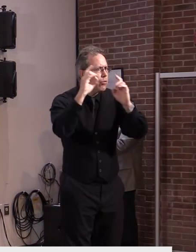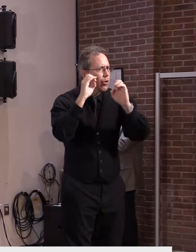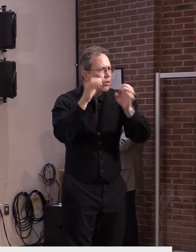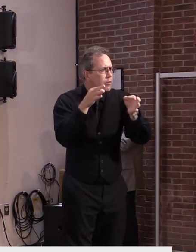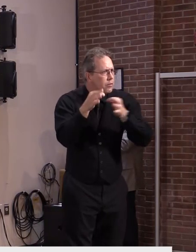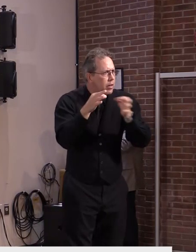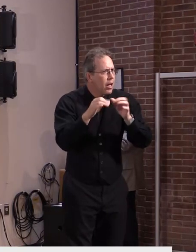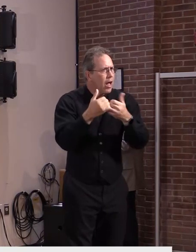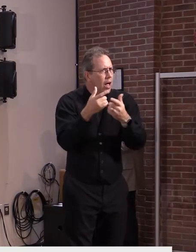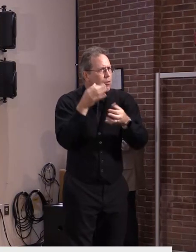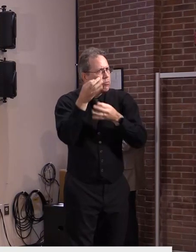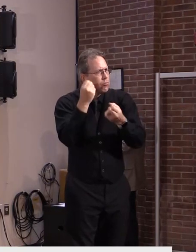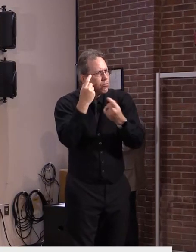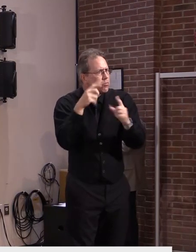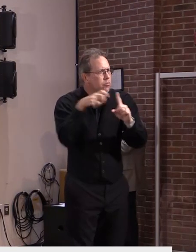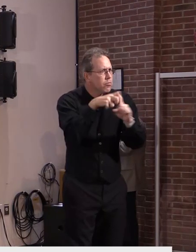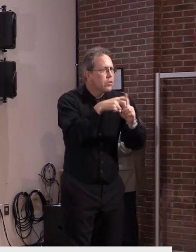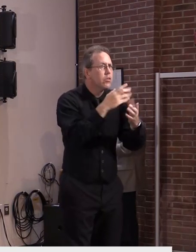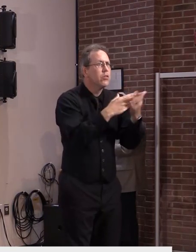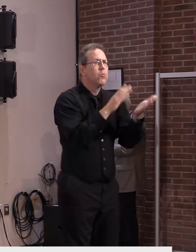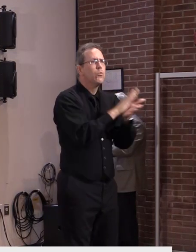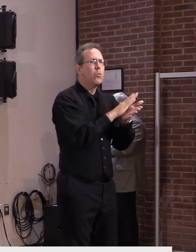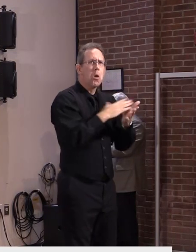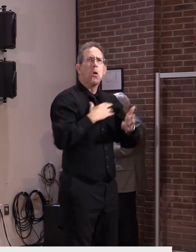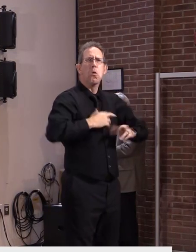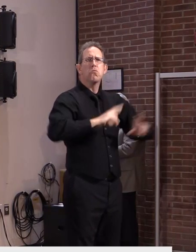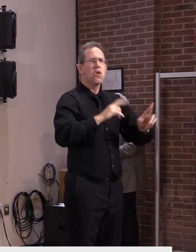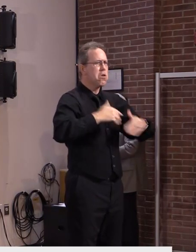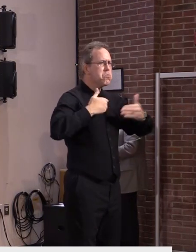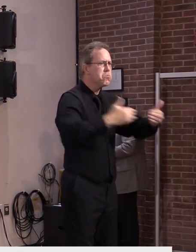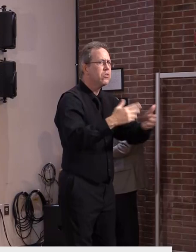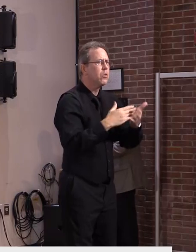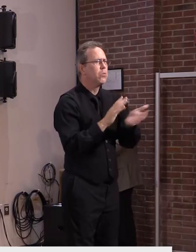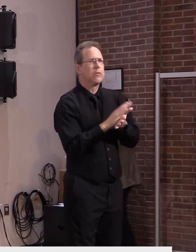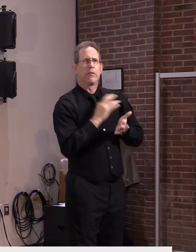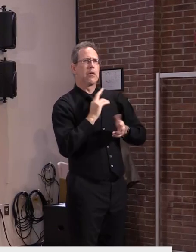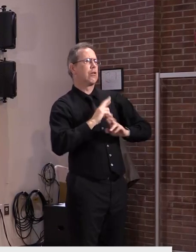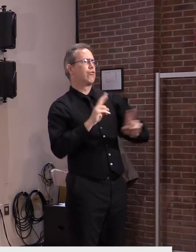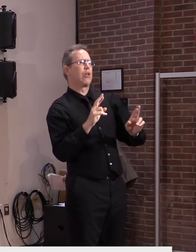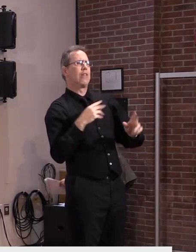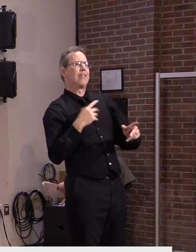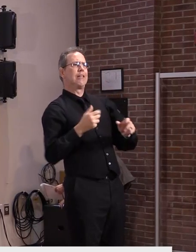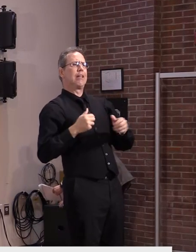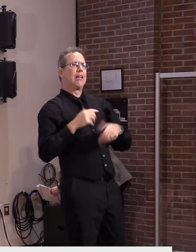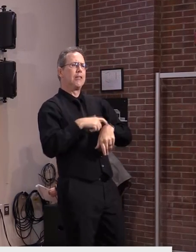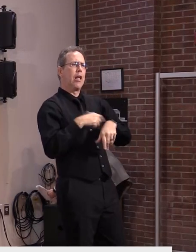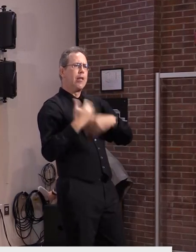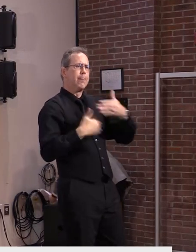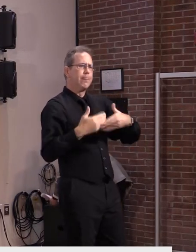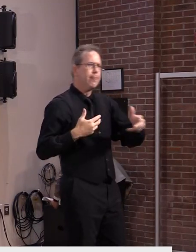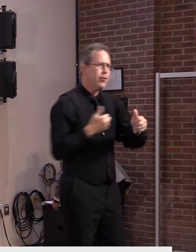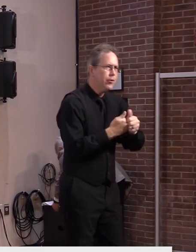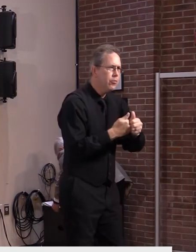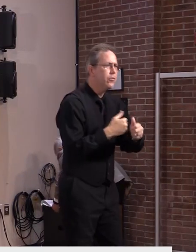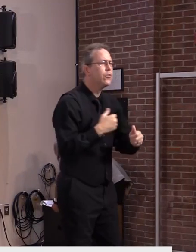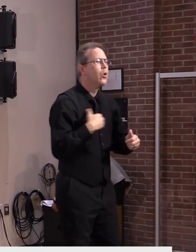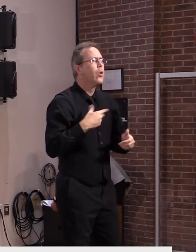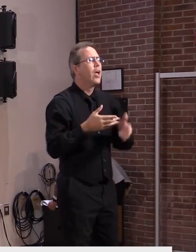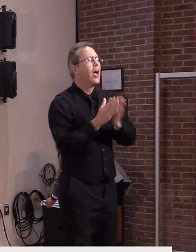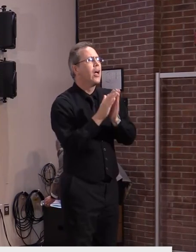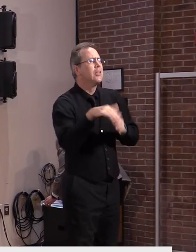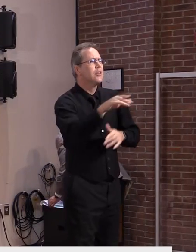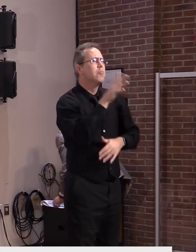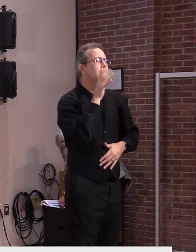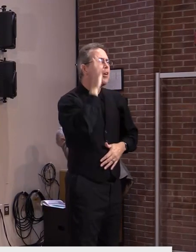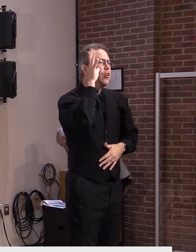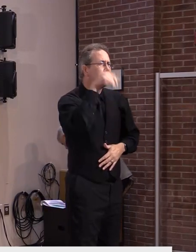as others. And parents and students should be patient as we work through the logistical issues to implement the program. I will be